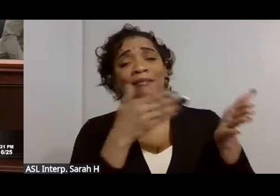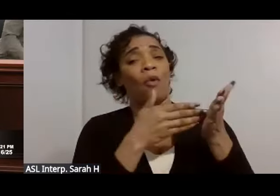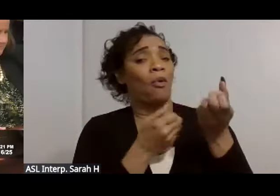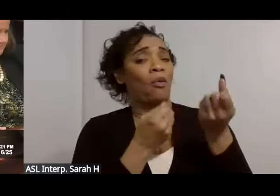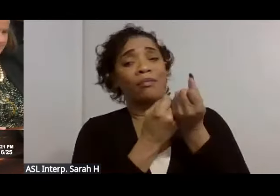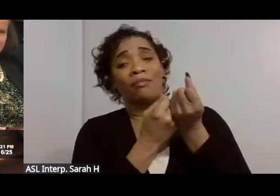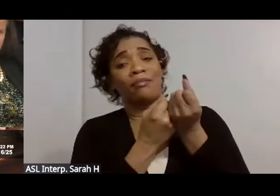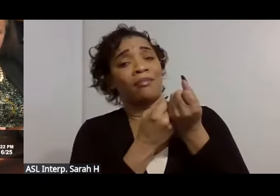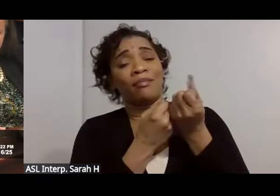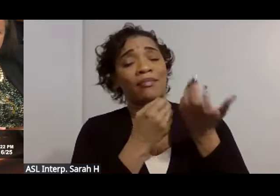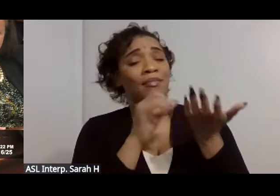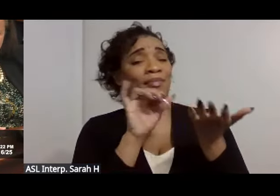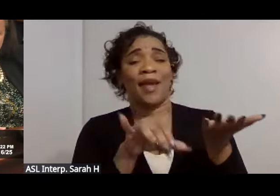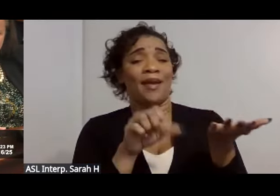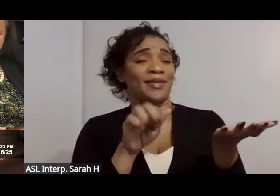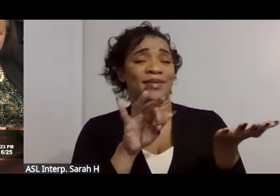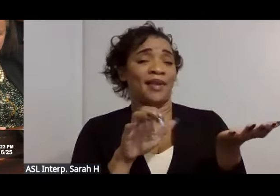that